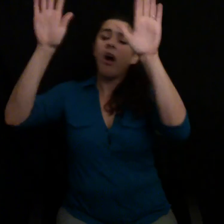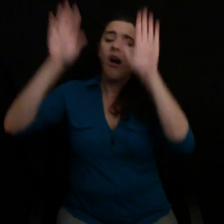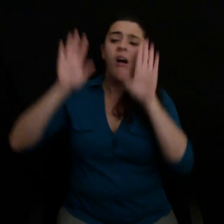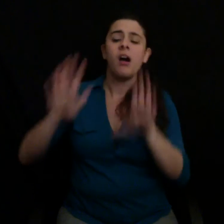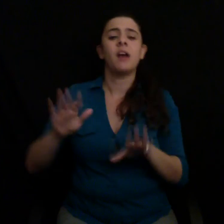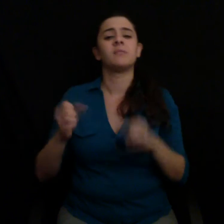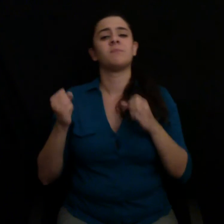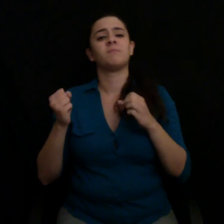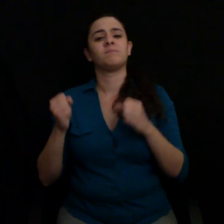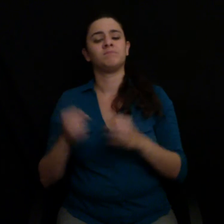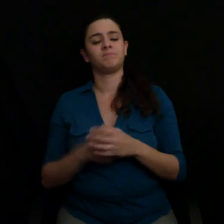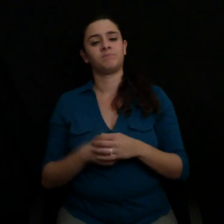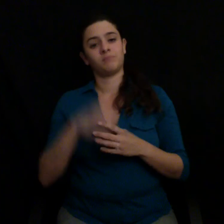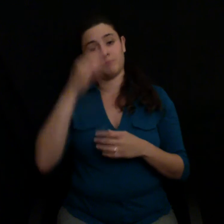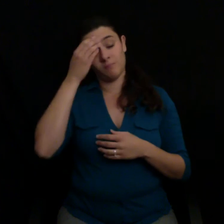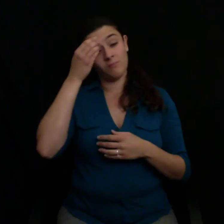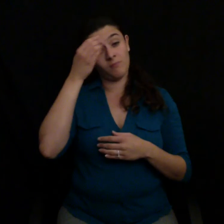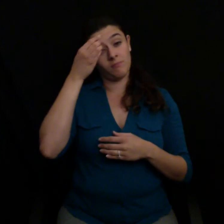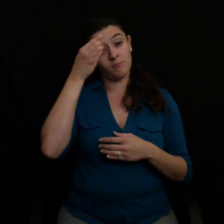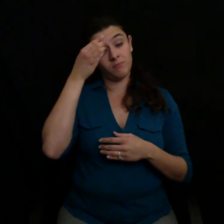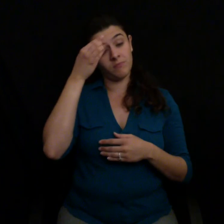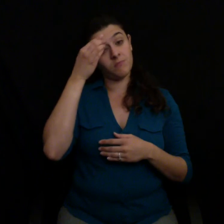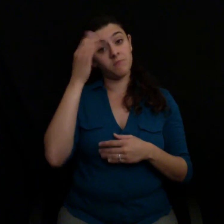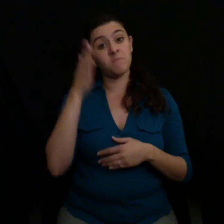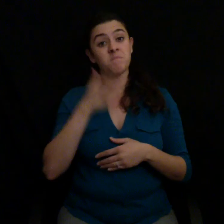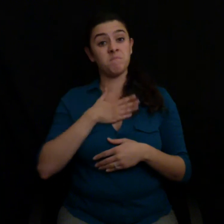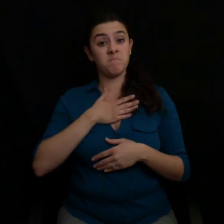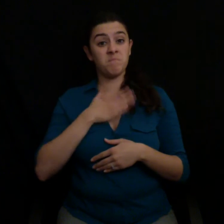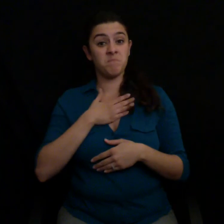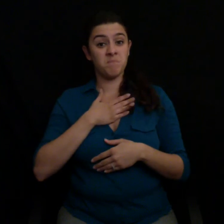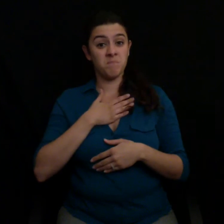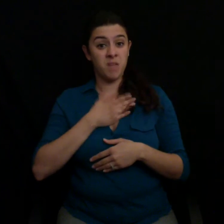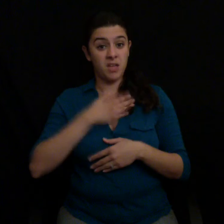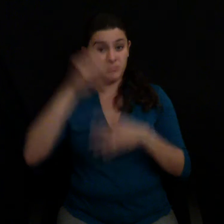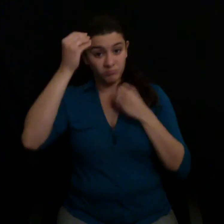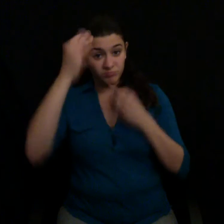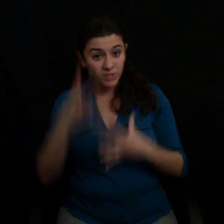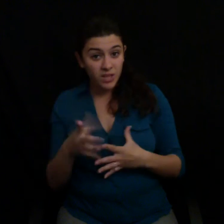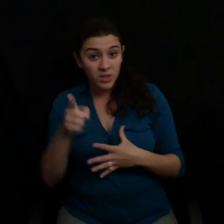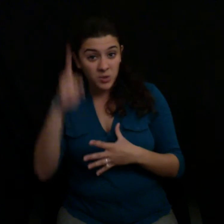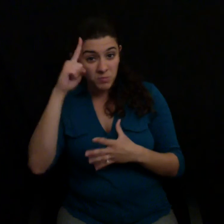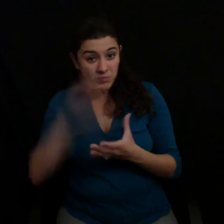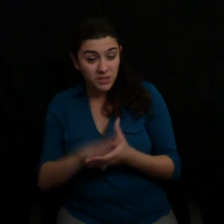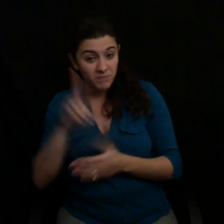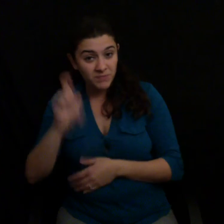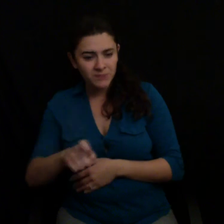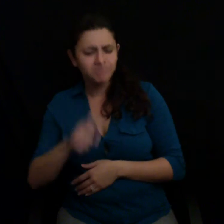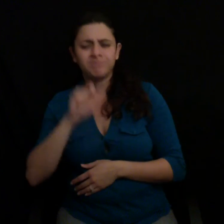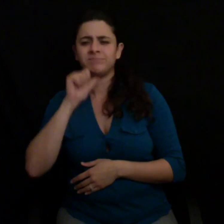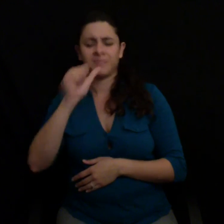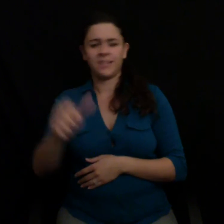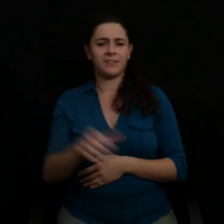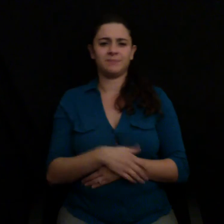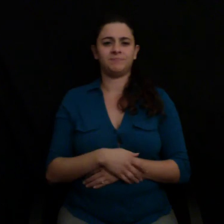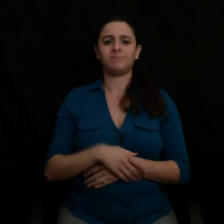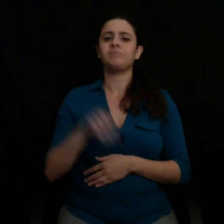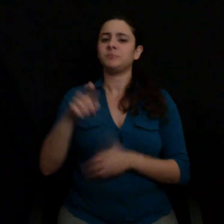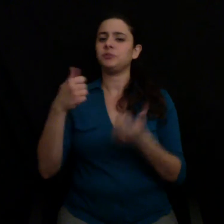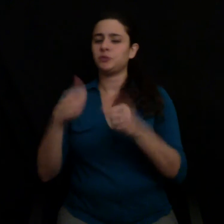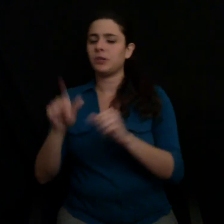quote. Well, there you go. Don't take my word for it. Take Puffy Ghosts, World War Z audiobook, pretty spectacular. The cast on